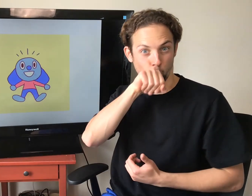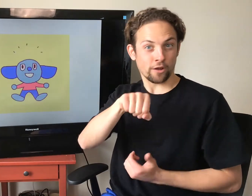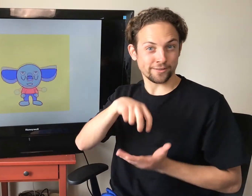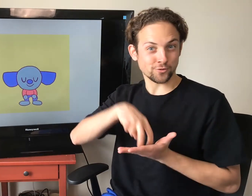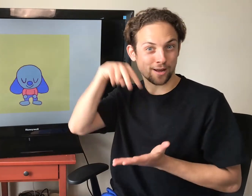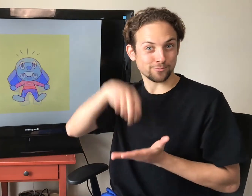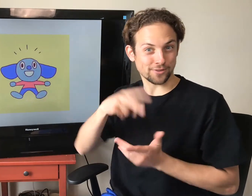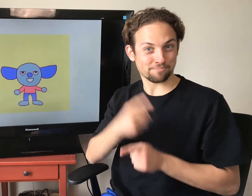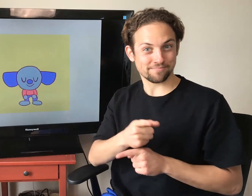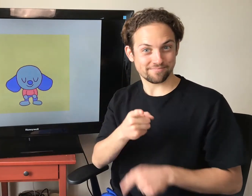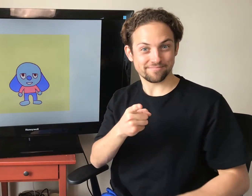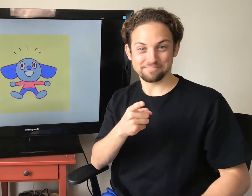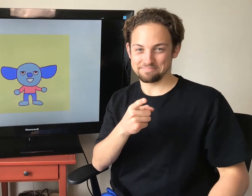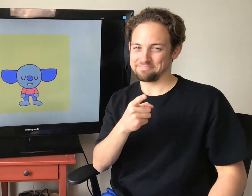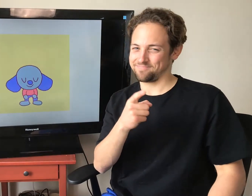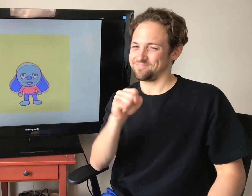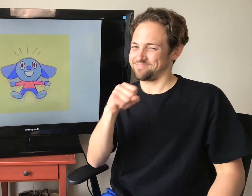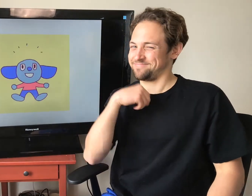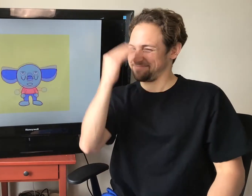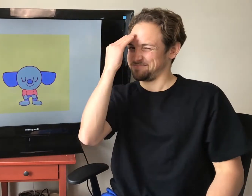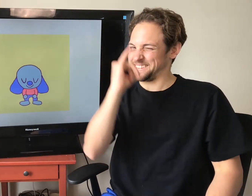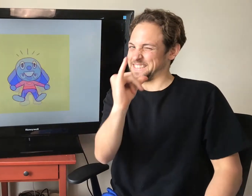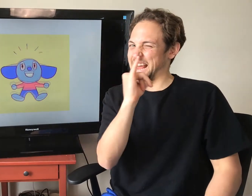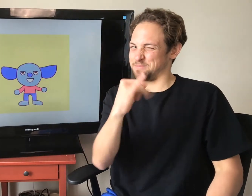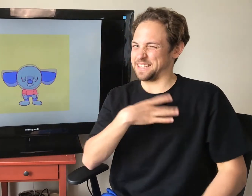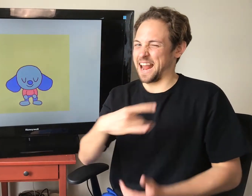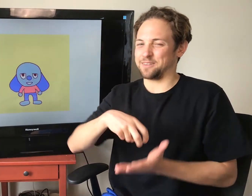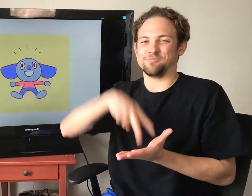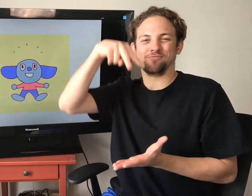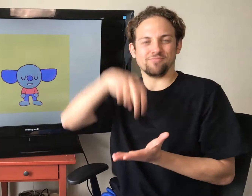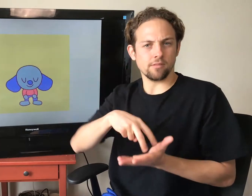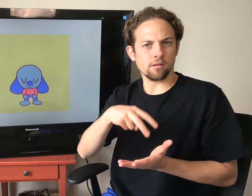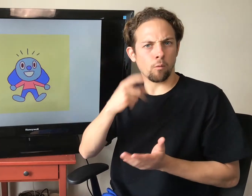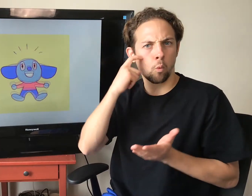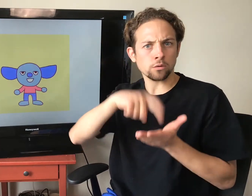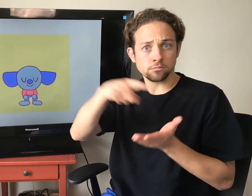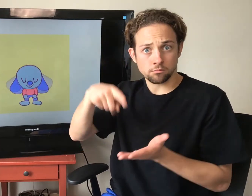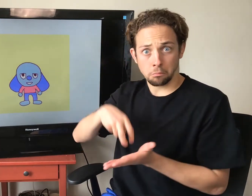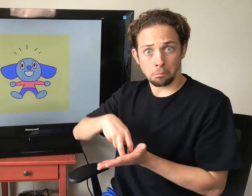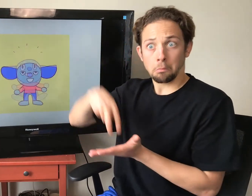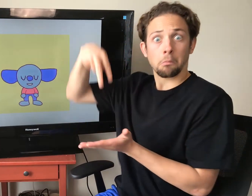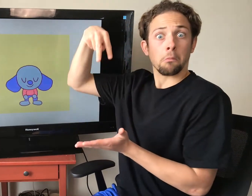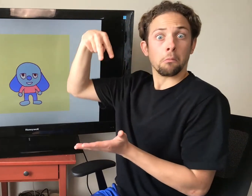do something like jump, right? I know a lot of you love to jump and play. Me too. I love jumping.